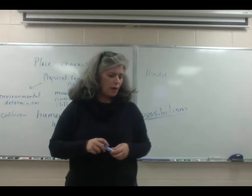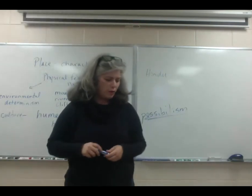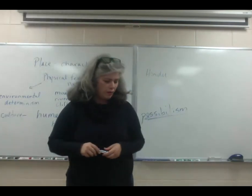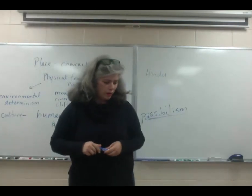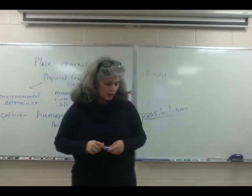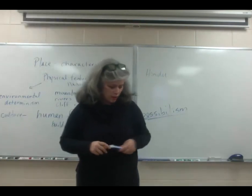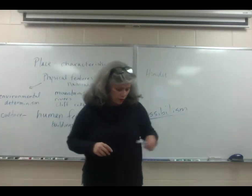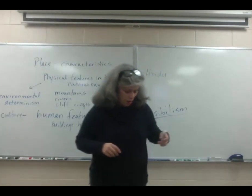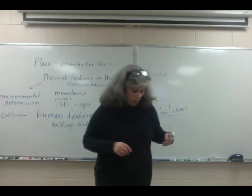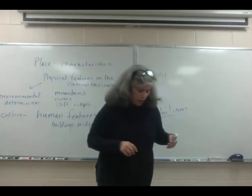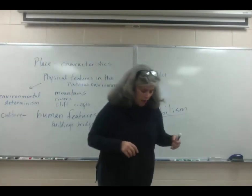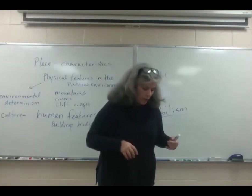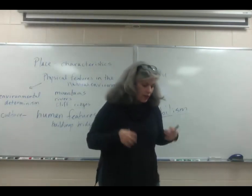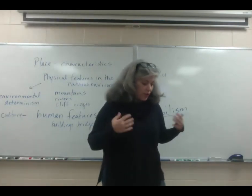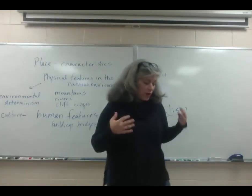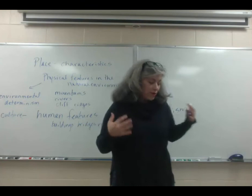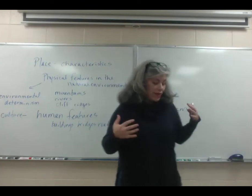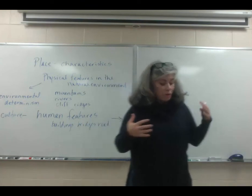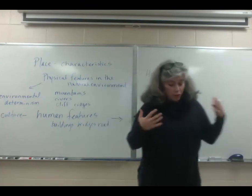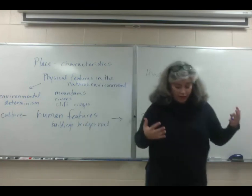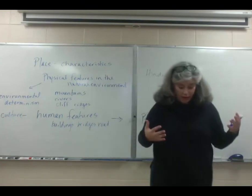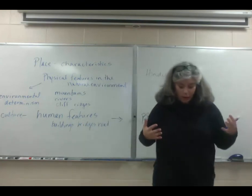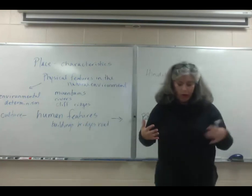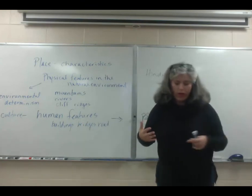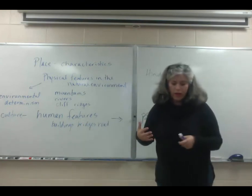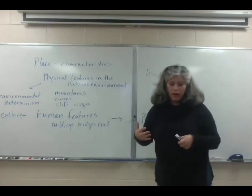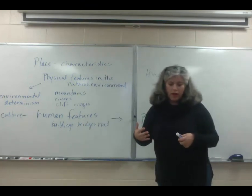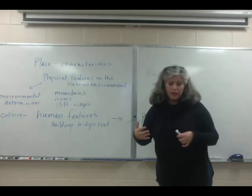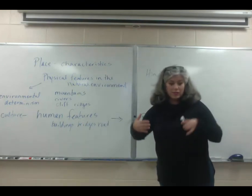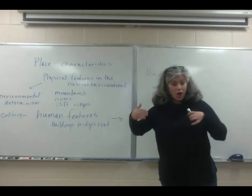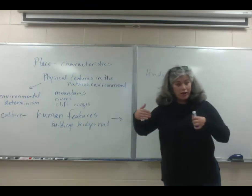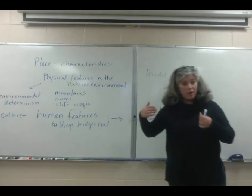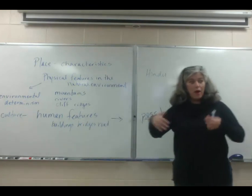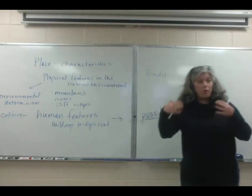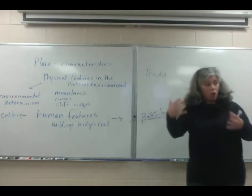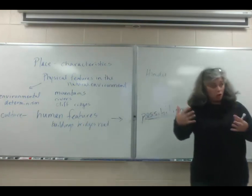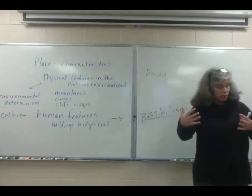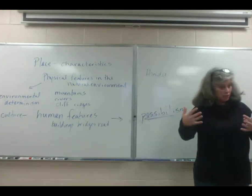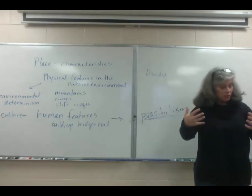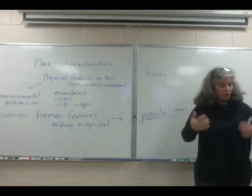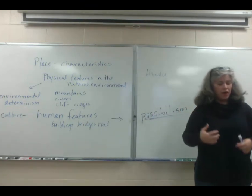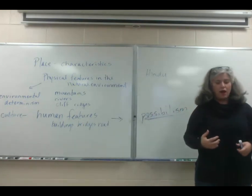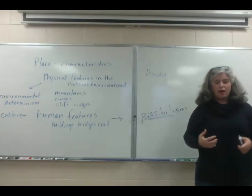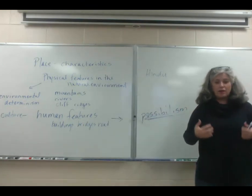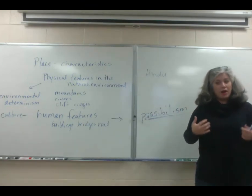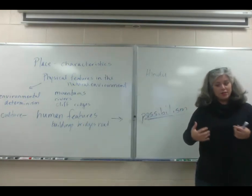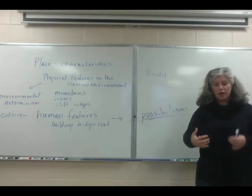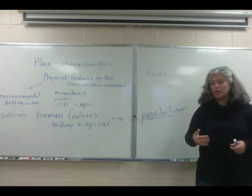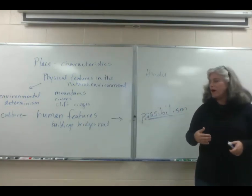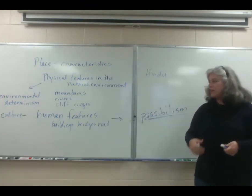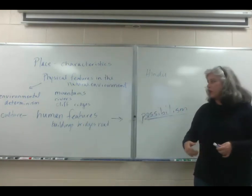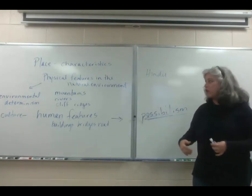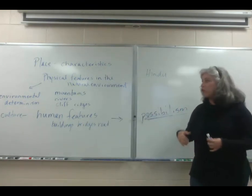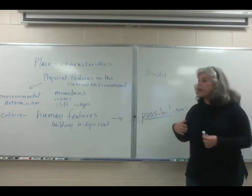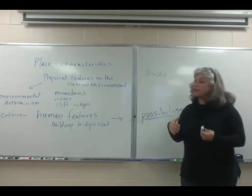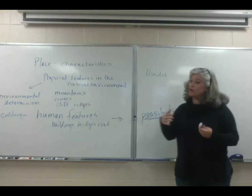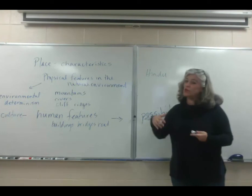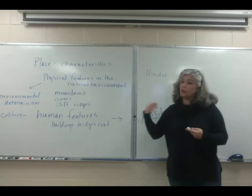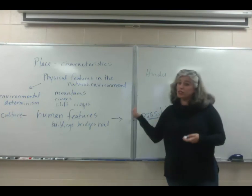movie also. But so even that movie, when it's talking about Mars, not talking about the Earth, we can use the principles